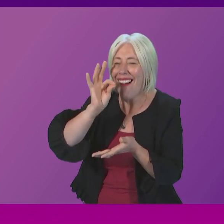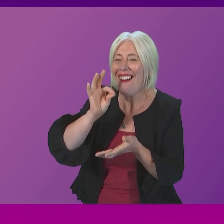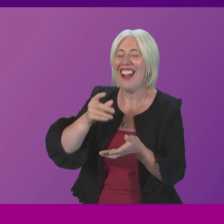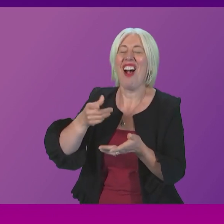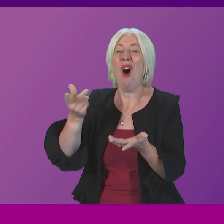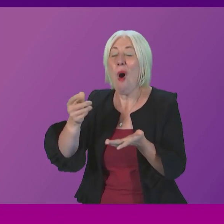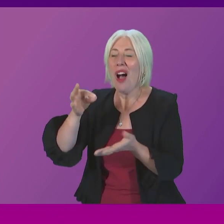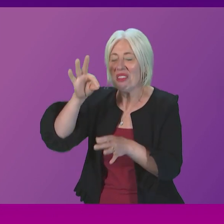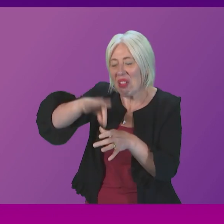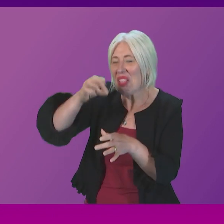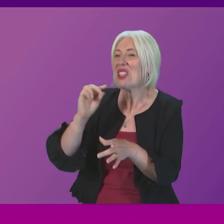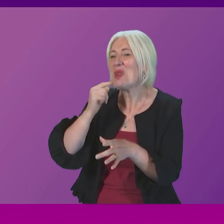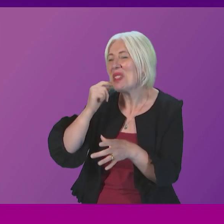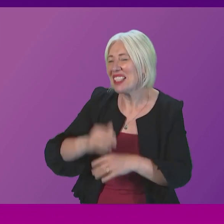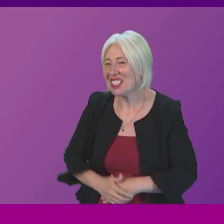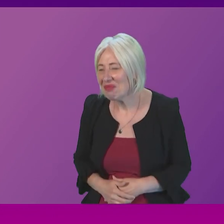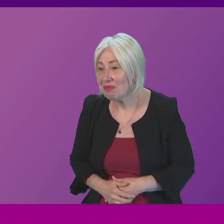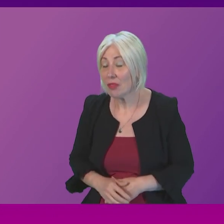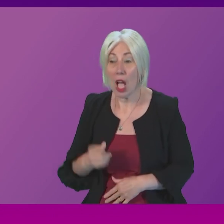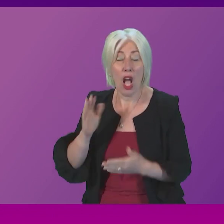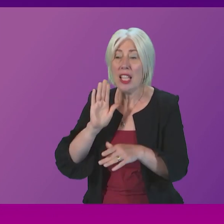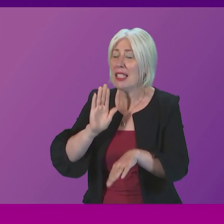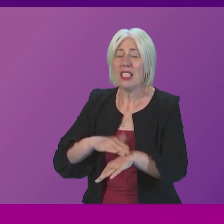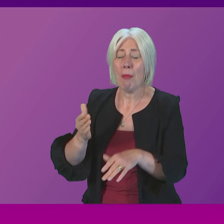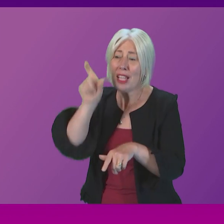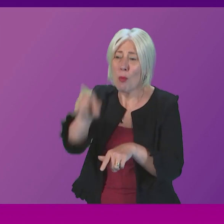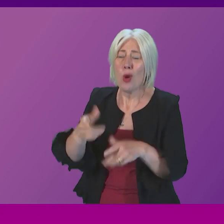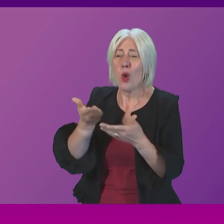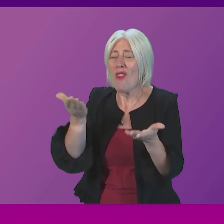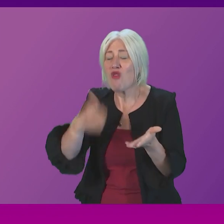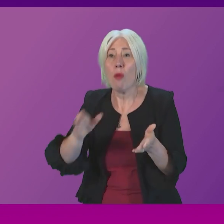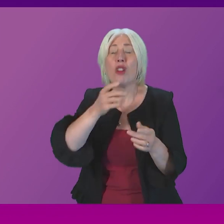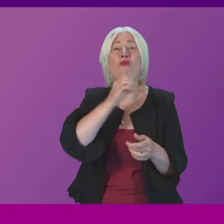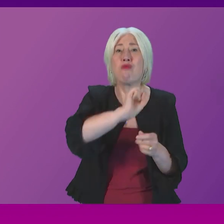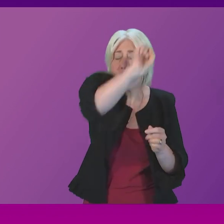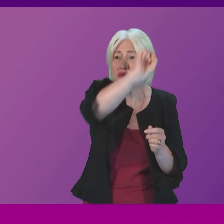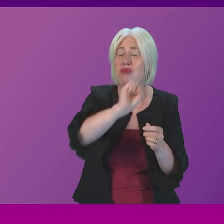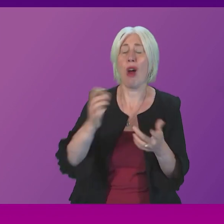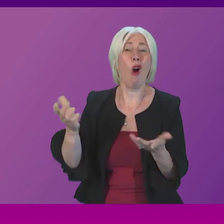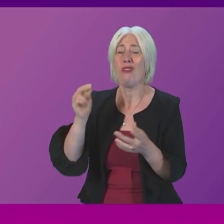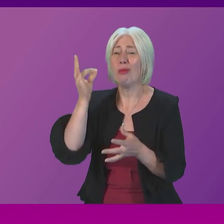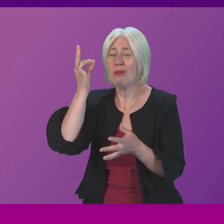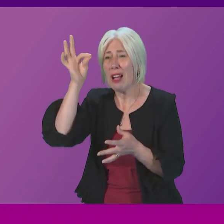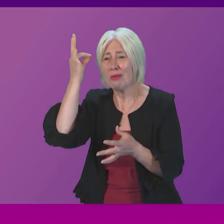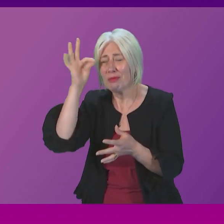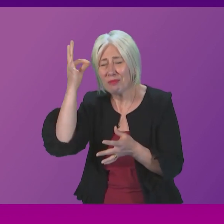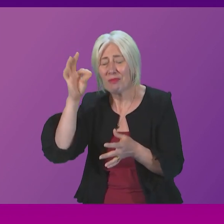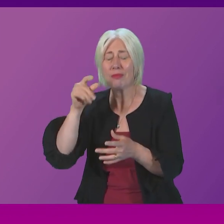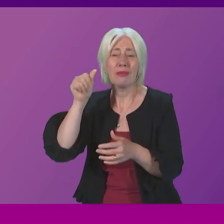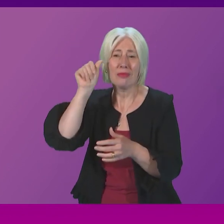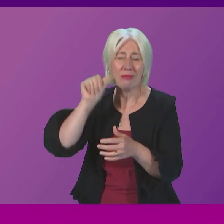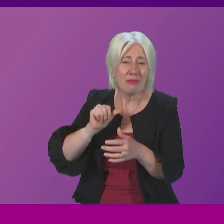dab, whatever. Whether she hails from Shetland or Motherwell, Heriot or Herat, Anstruther